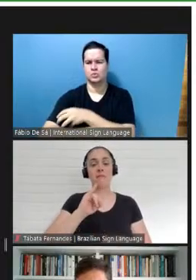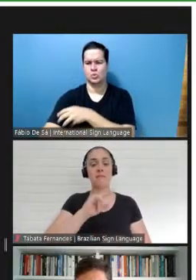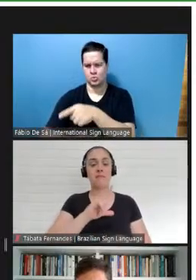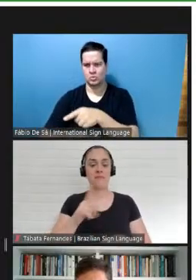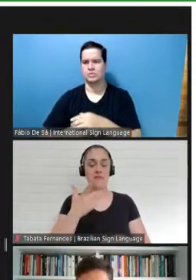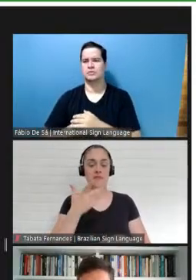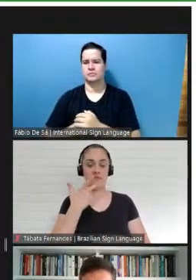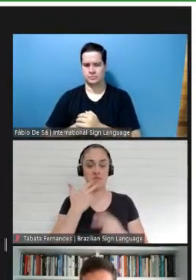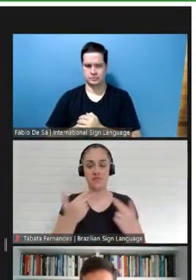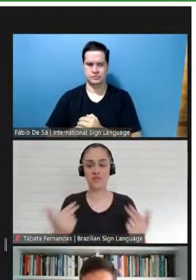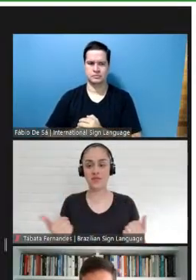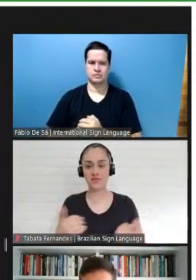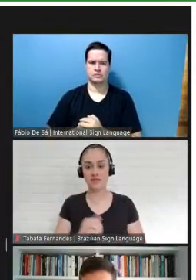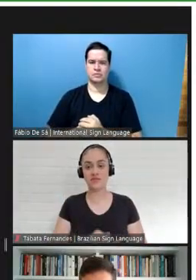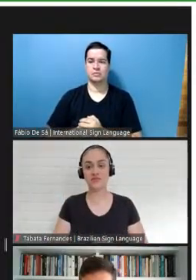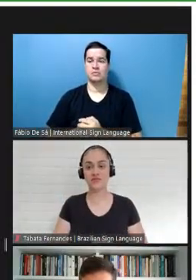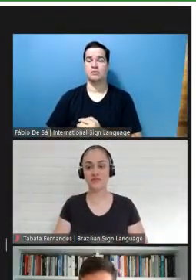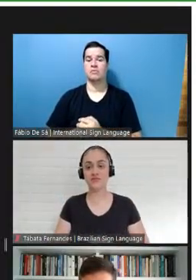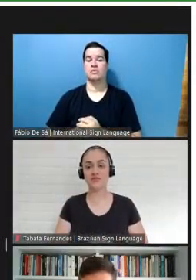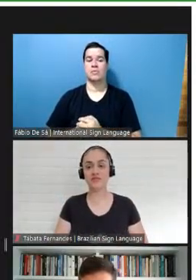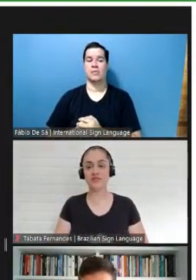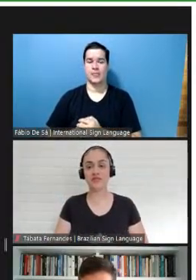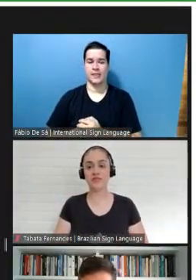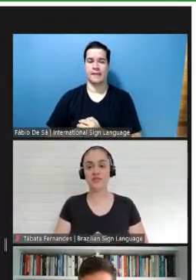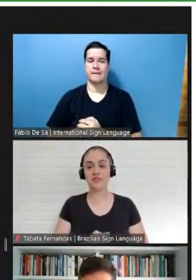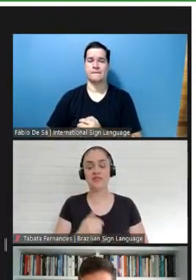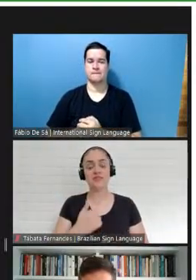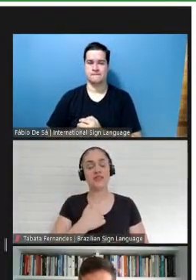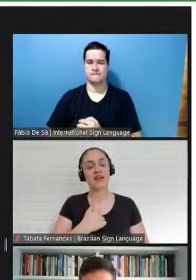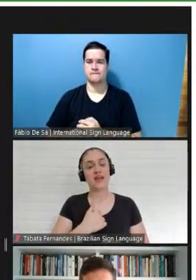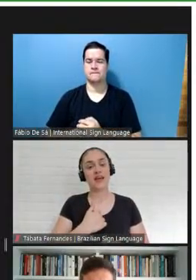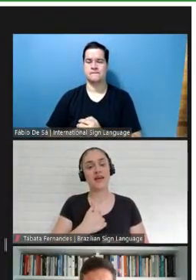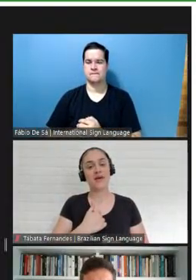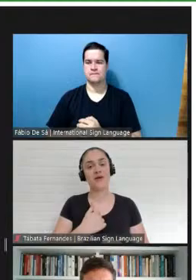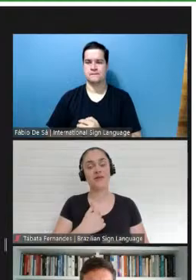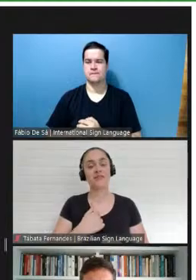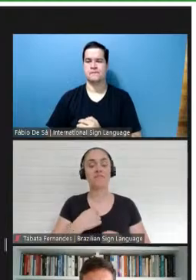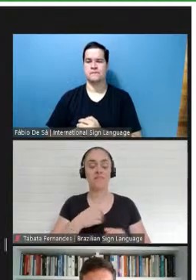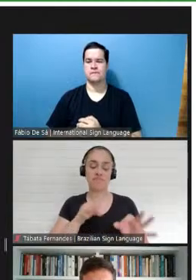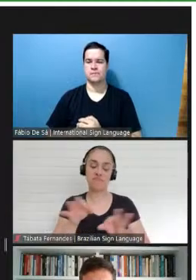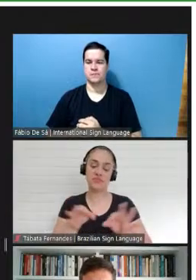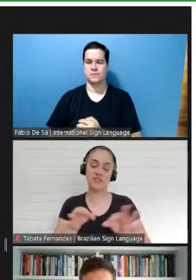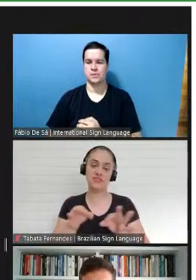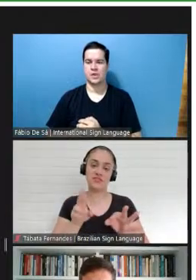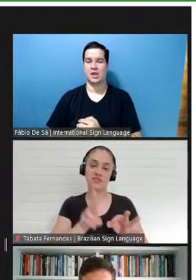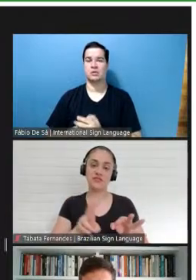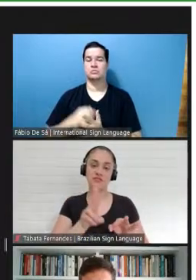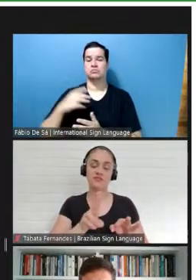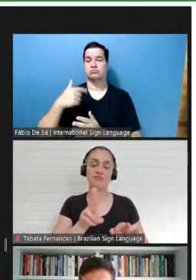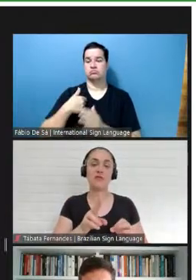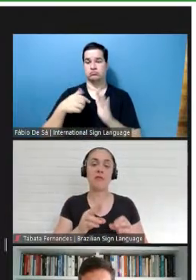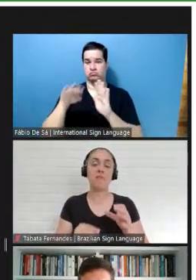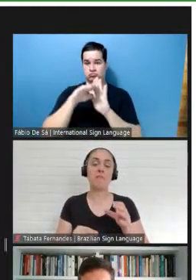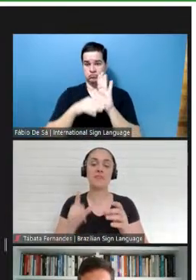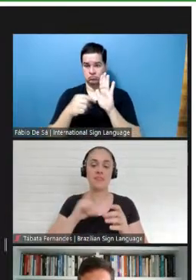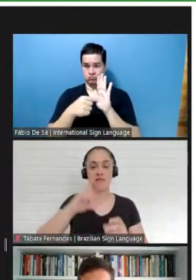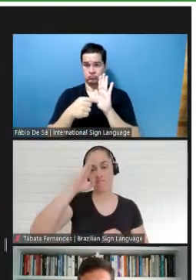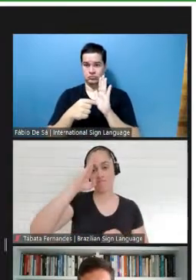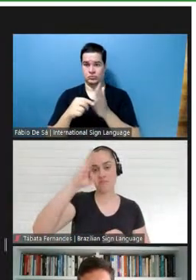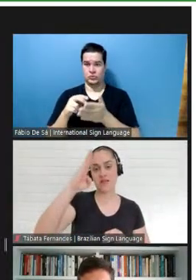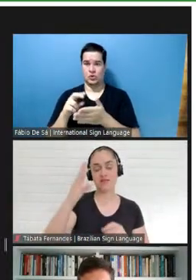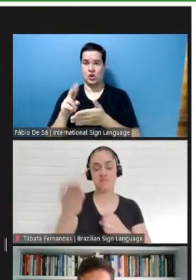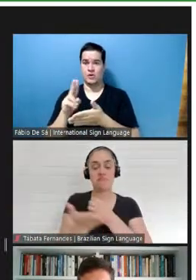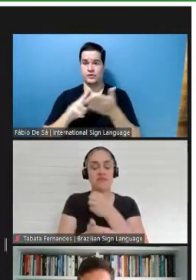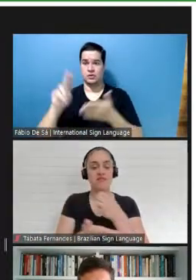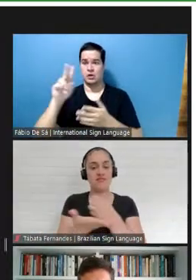a range of students at the moment, pre-service teachers, who are planning using UDL principles. We're actually teaching them how to